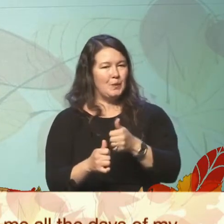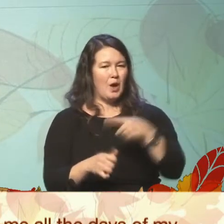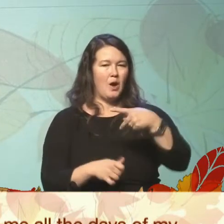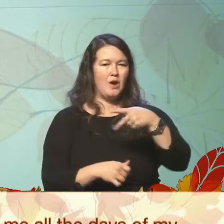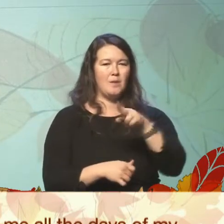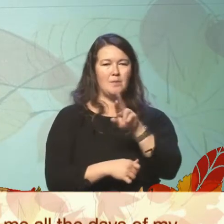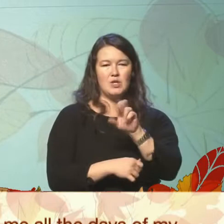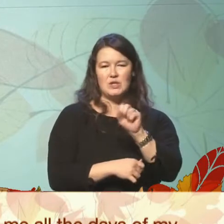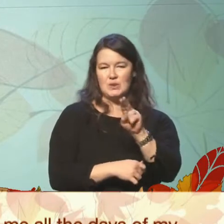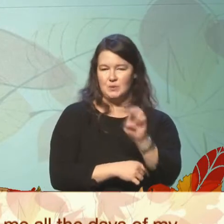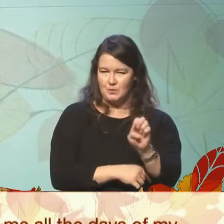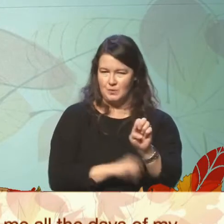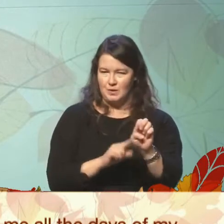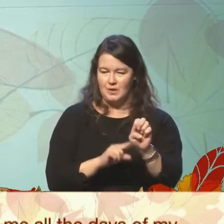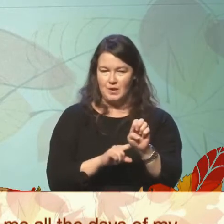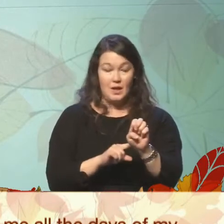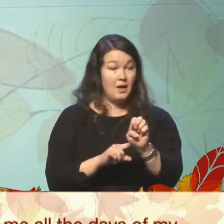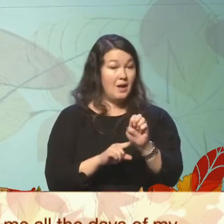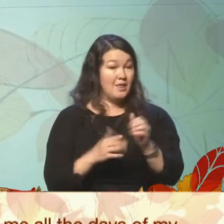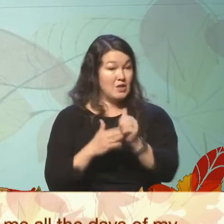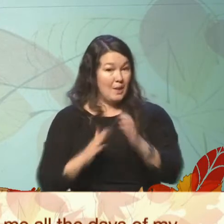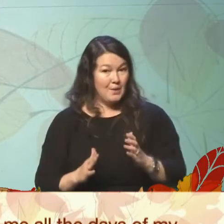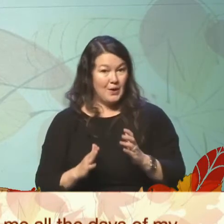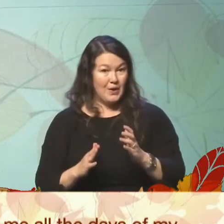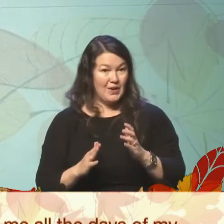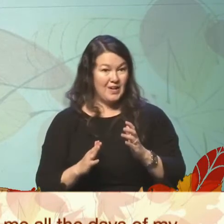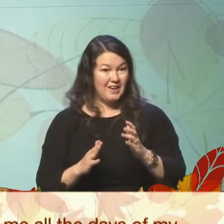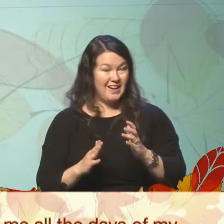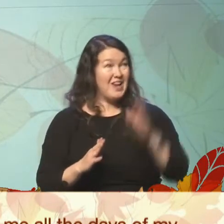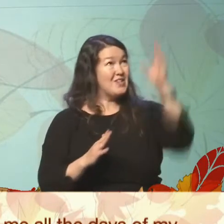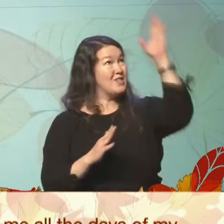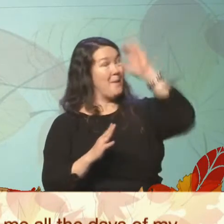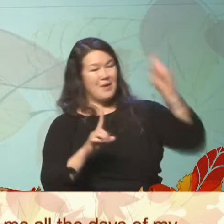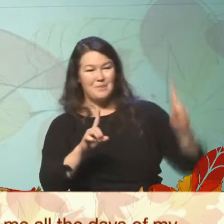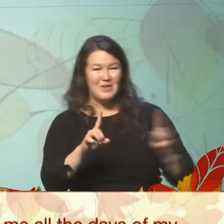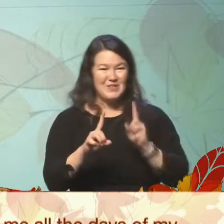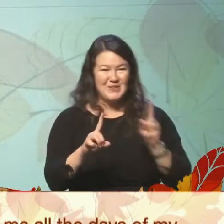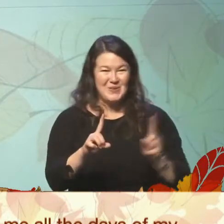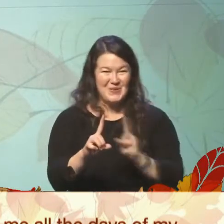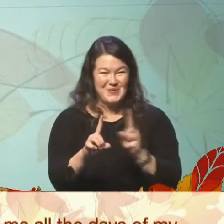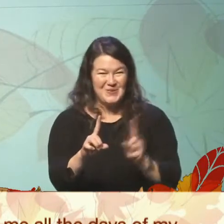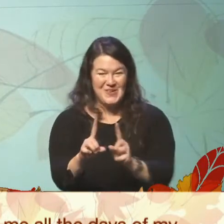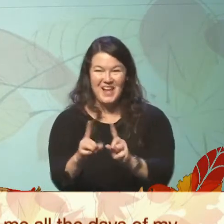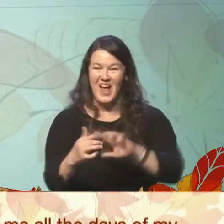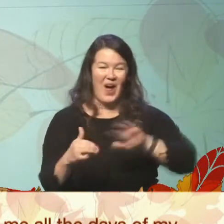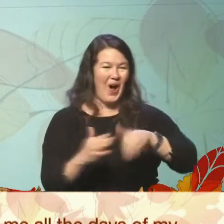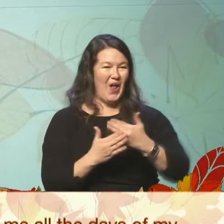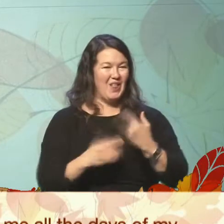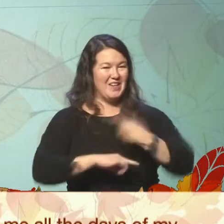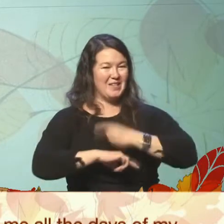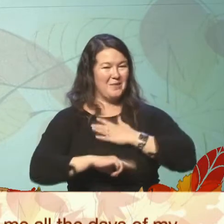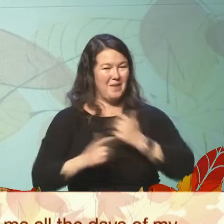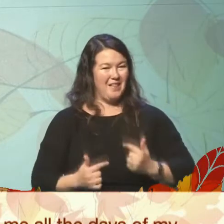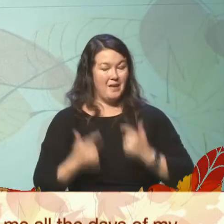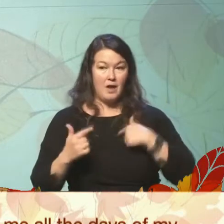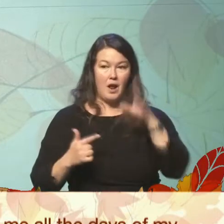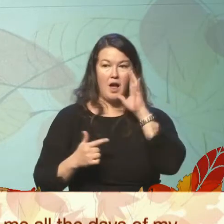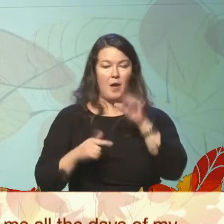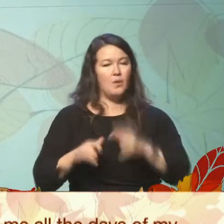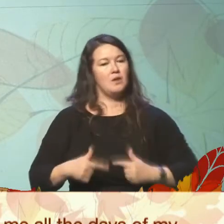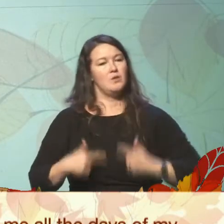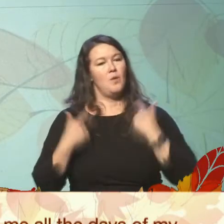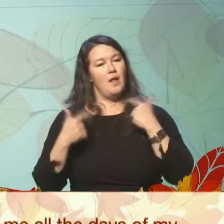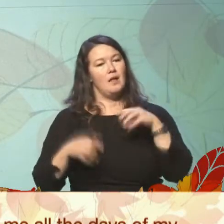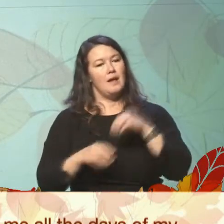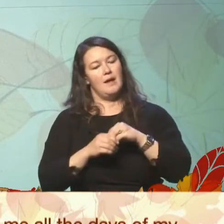Goodness and mercy, the host, the shepherd is pursuing. Goodness and mercy pursue me all the days of my life, and I will dwell in the house of the Lord for